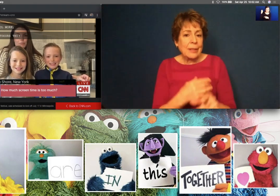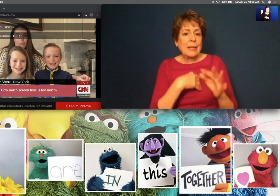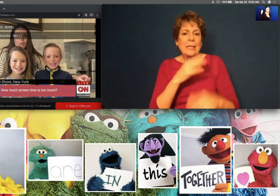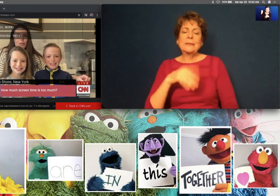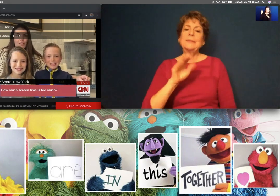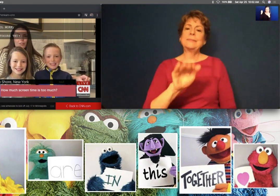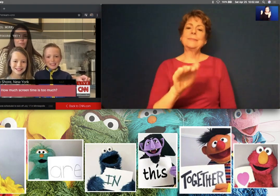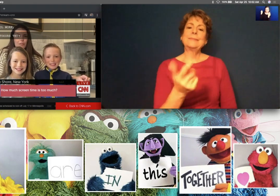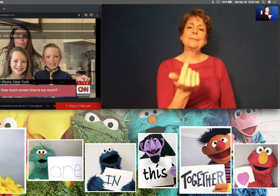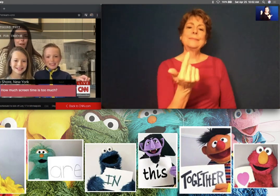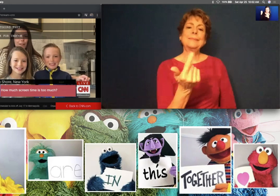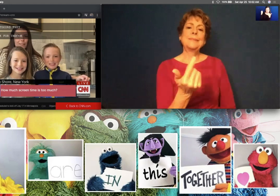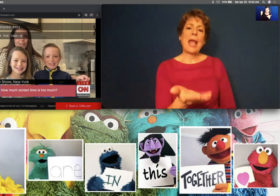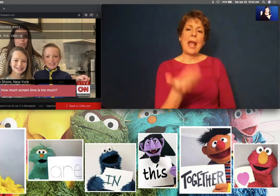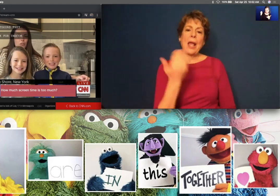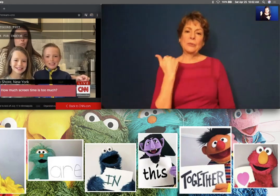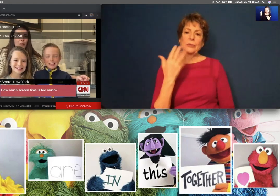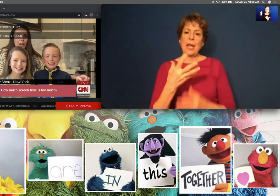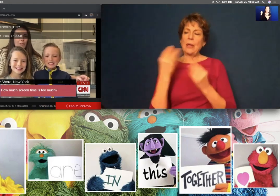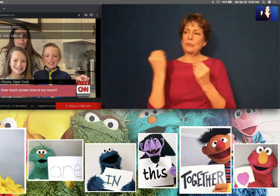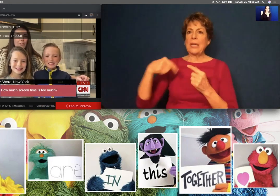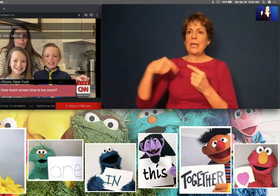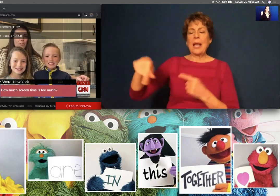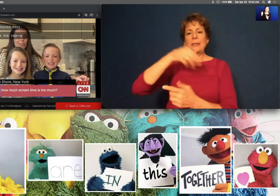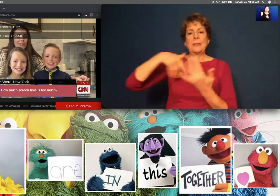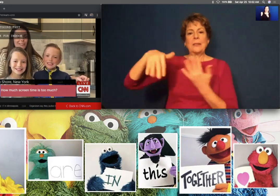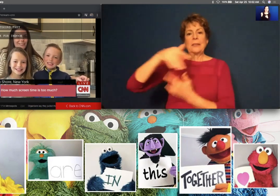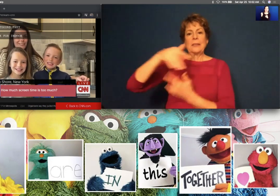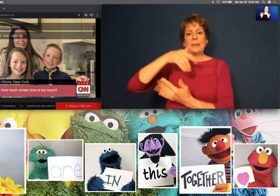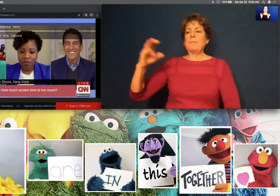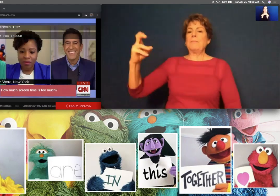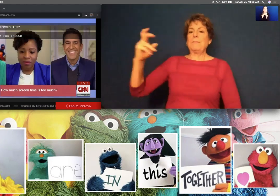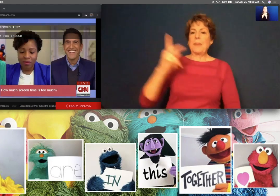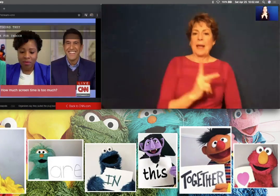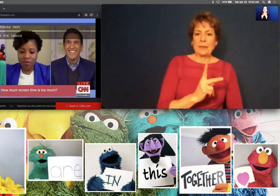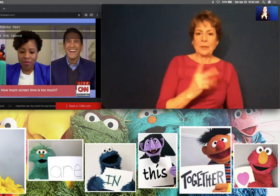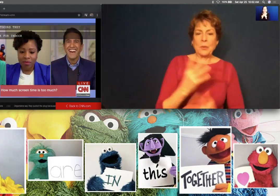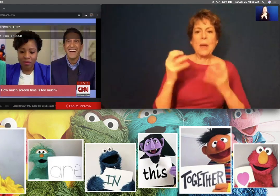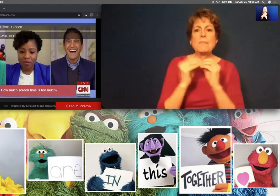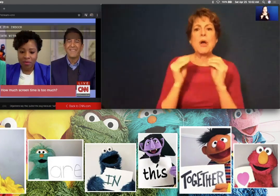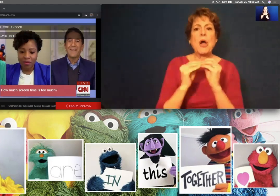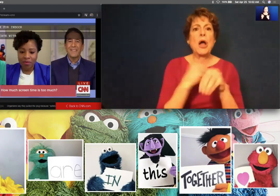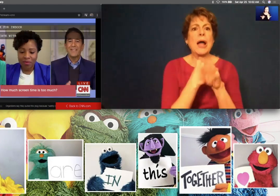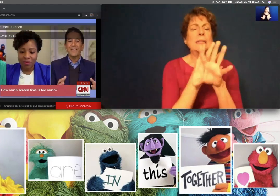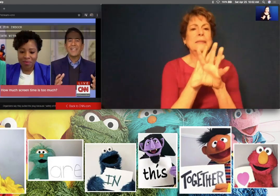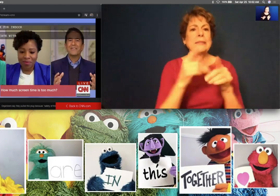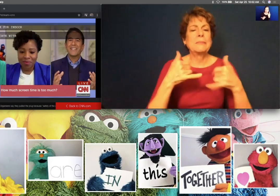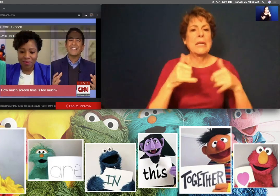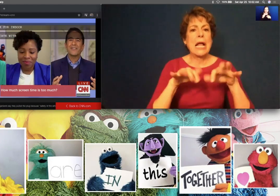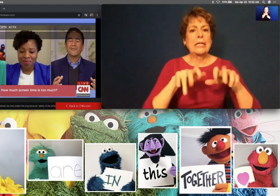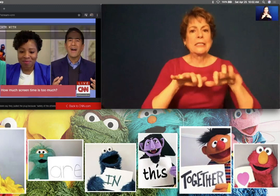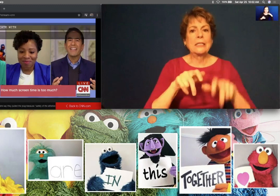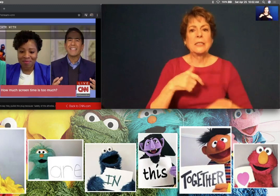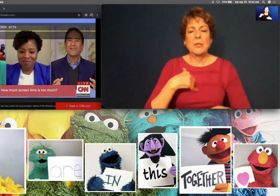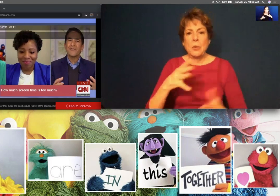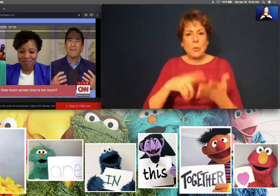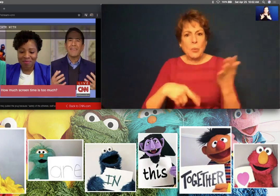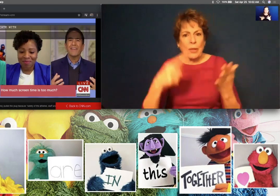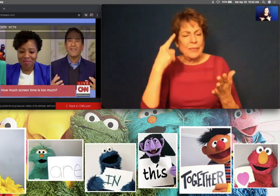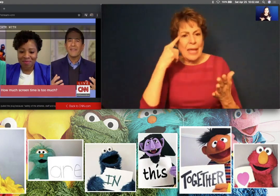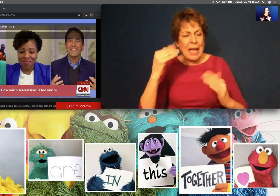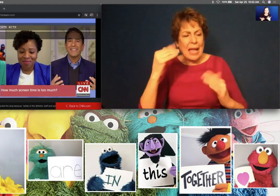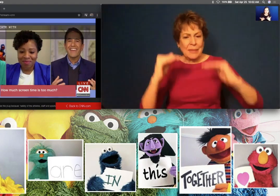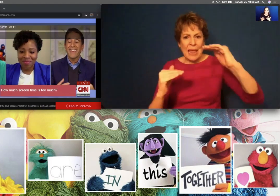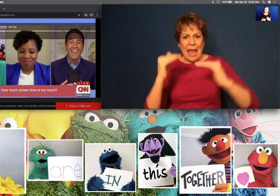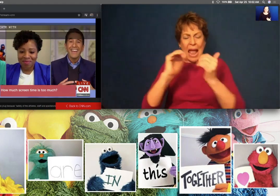with their friends. Where's the balance between keeping up social connection with friends and too many hours on the screen? I feel